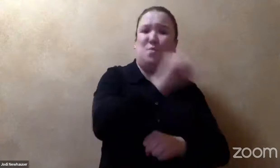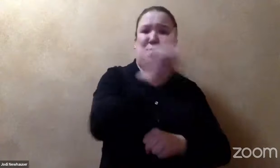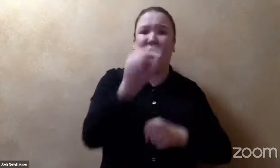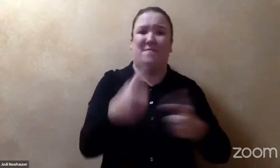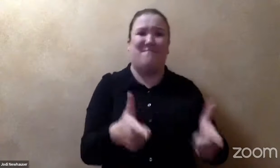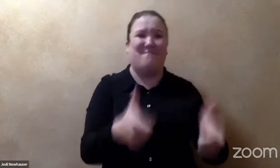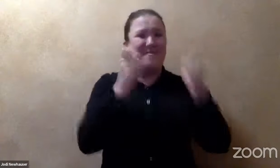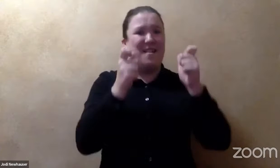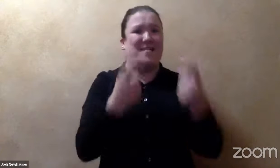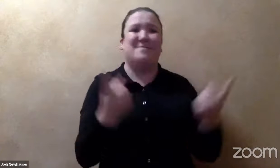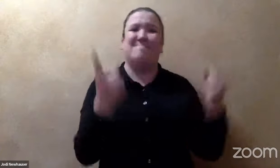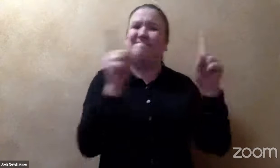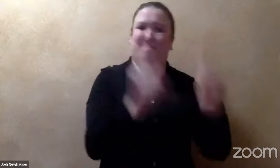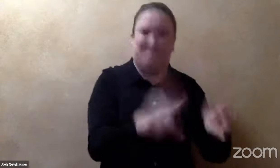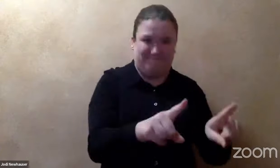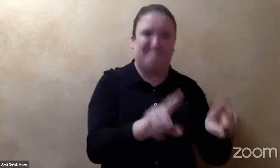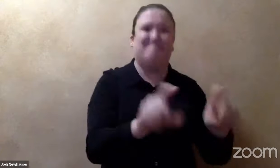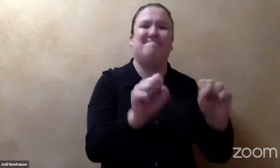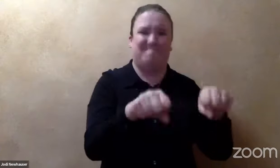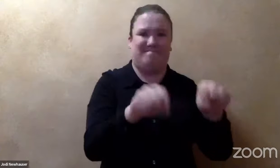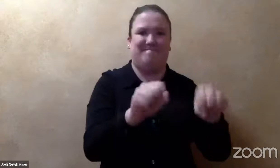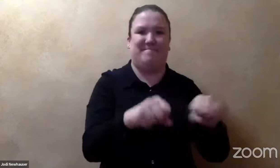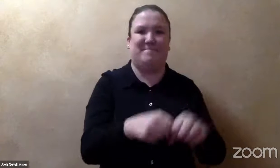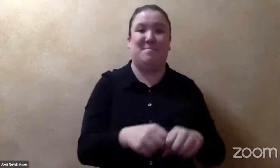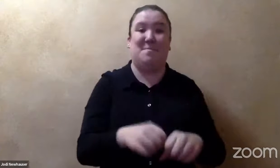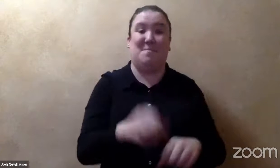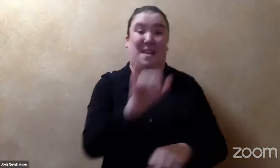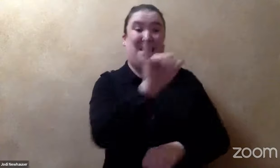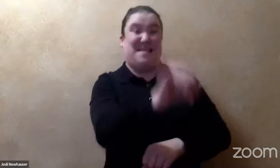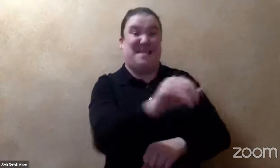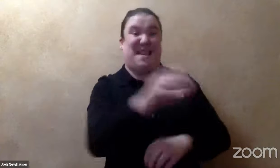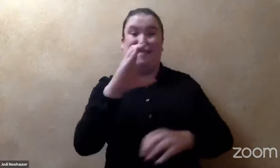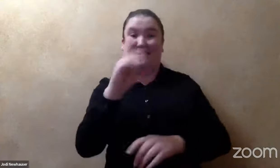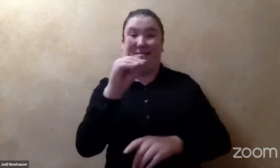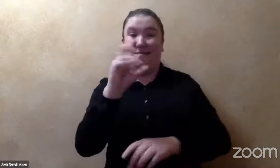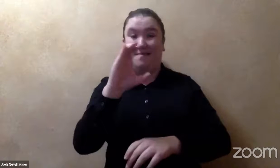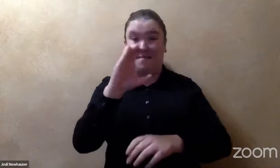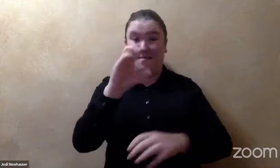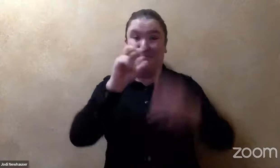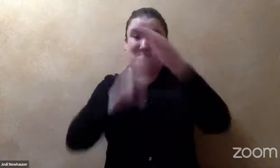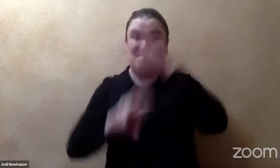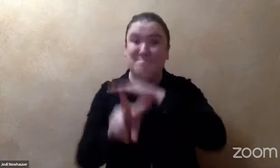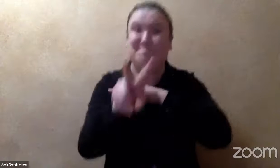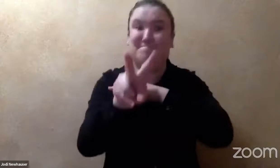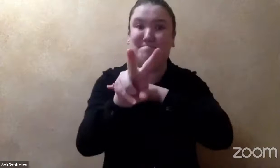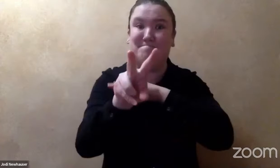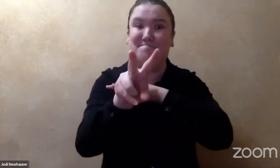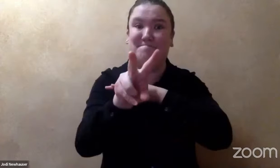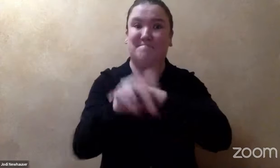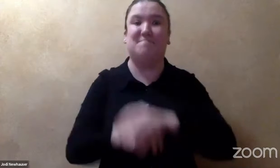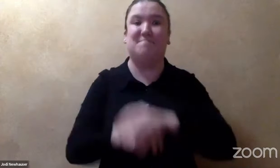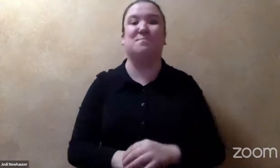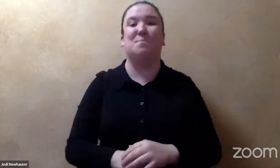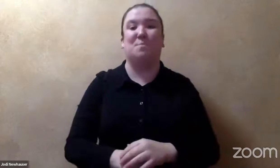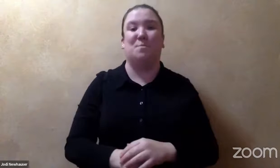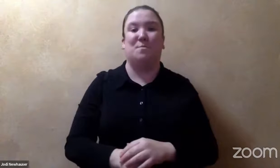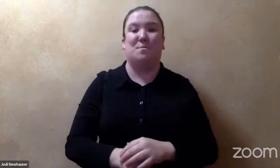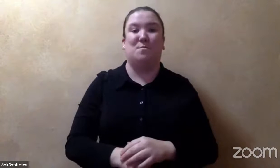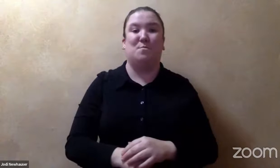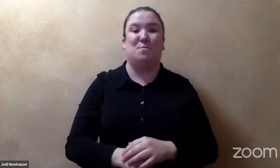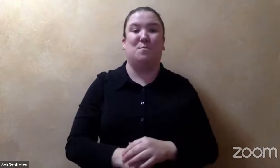Conine, so way off. Pam Conine, for giving all the students involved in this project the opportunity to get involved in some